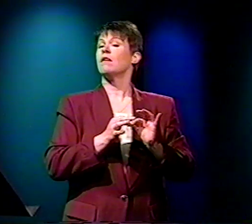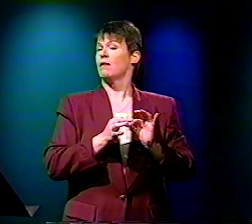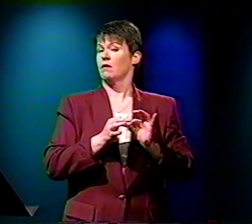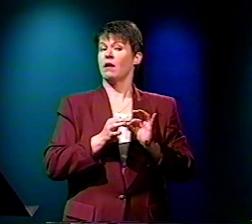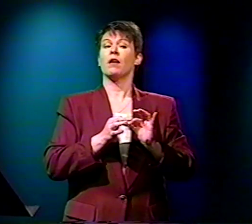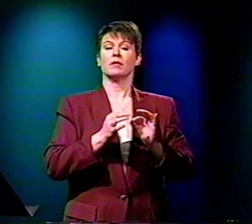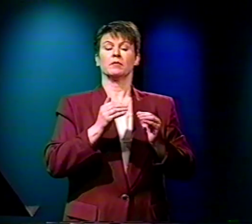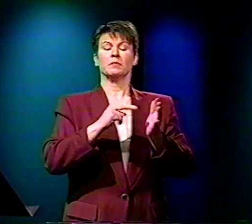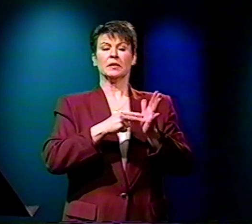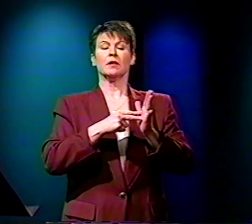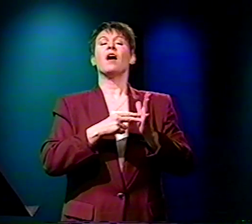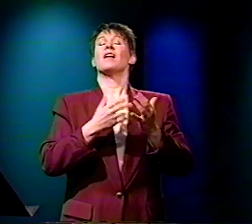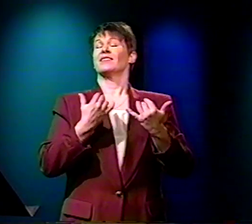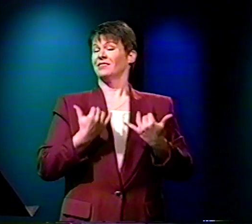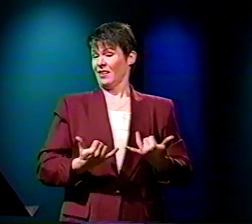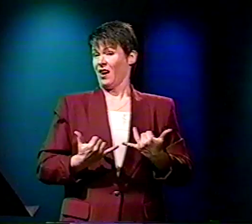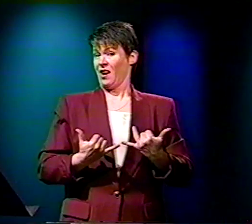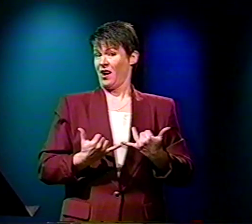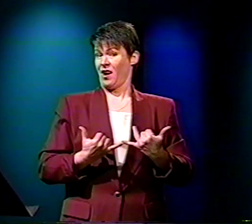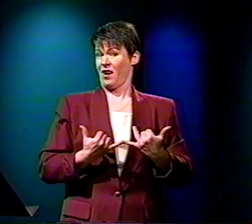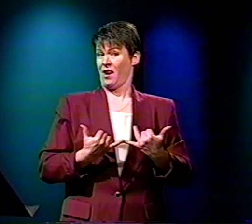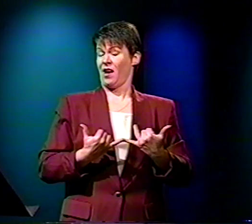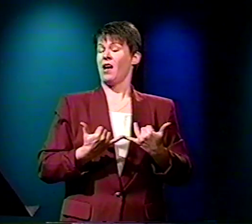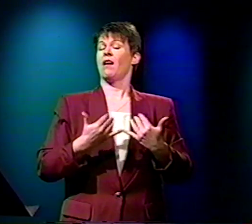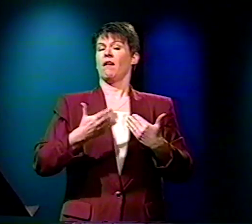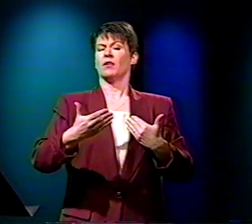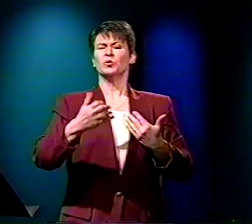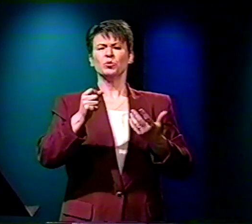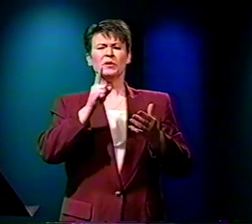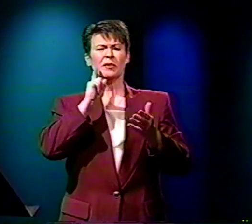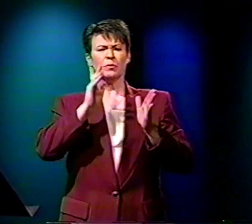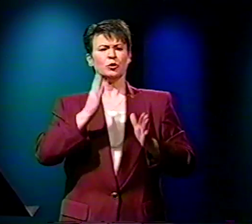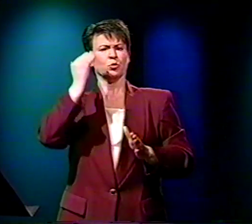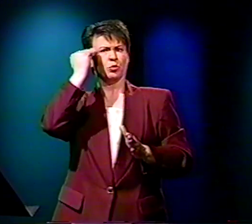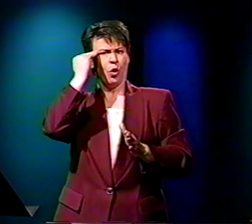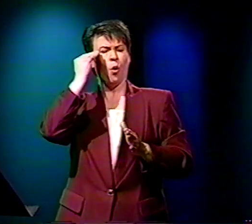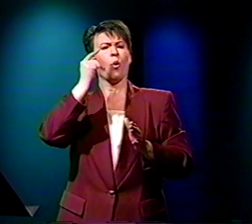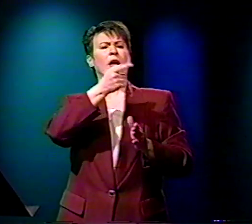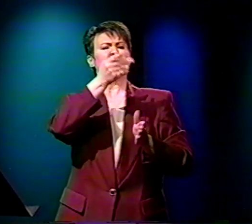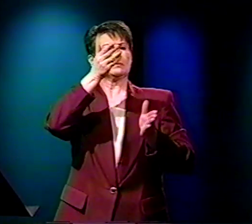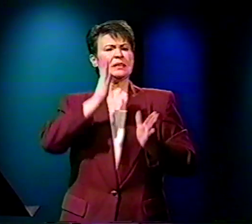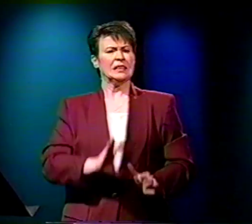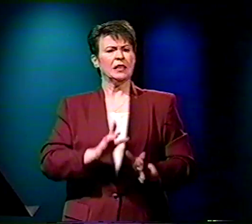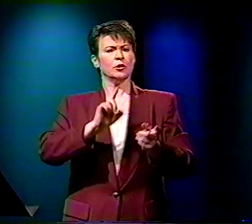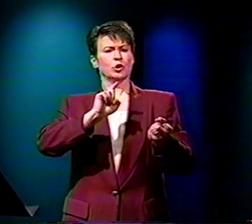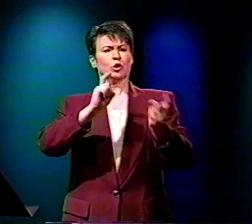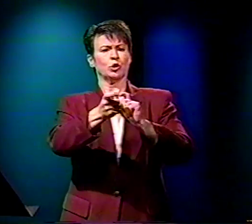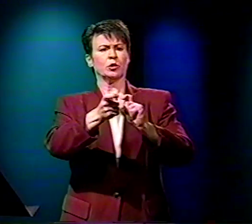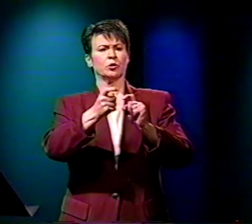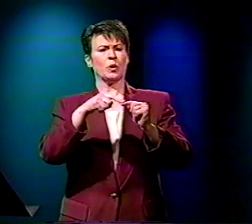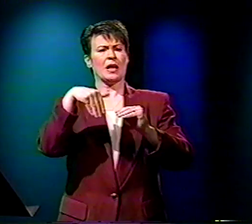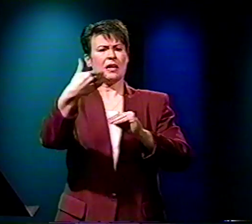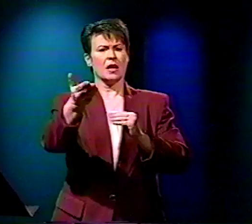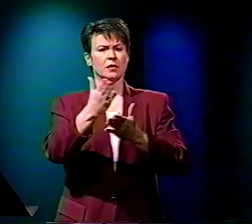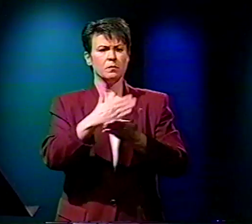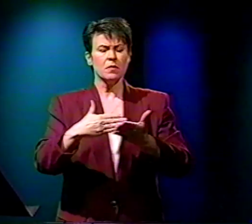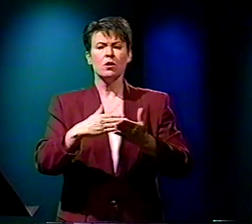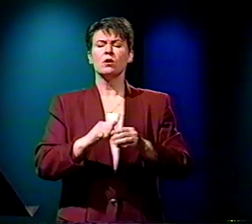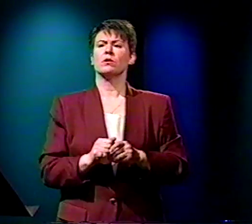their use of non-manual shifts to show cohesion and to let the deaf people know that